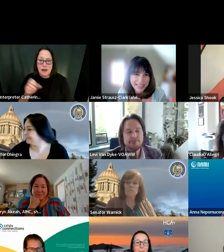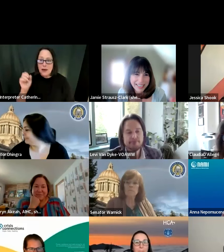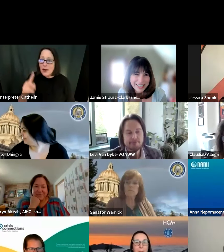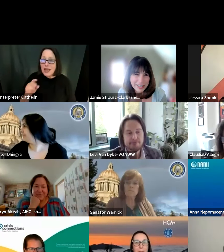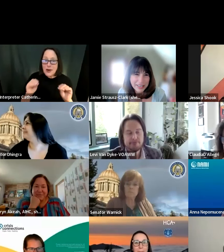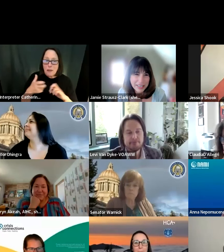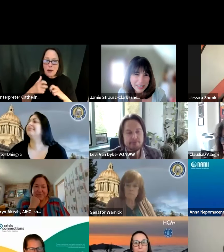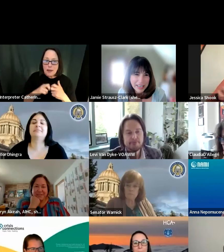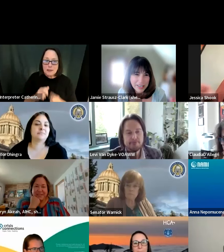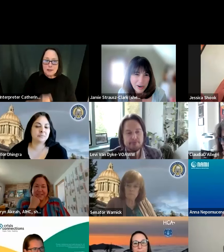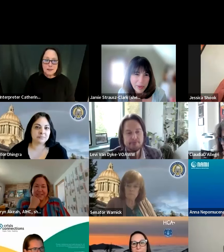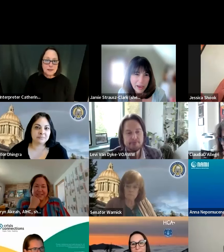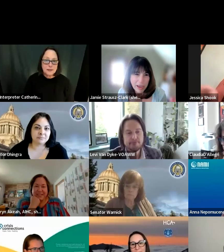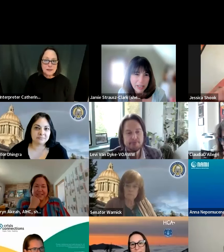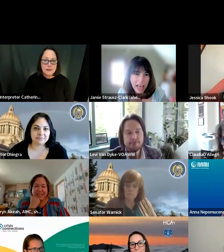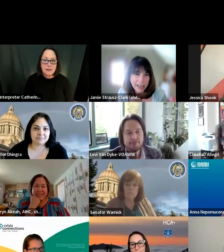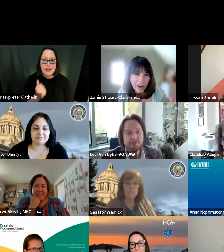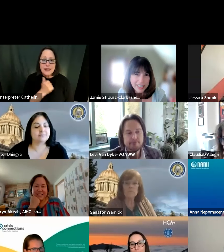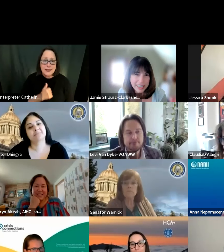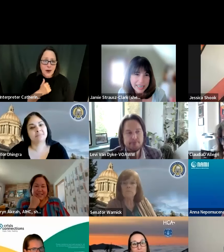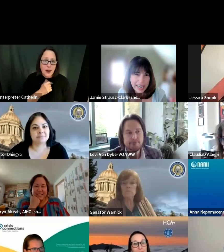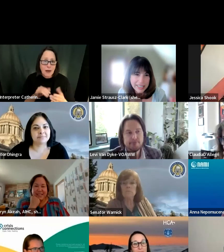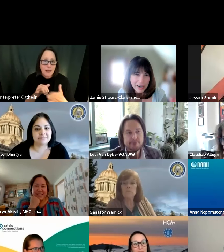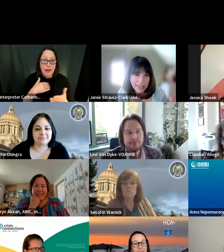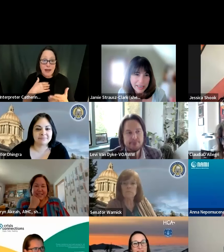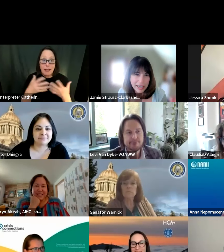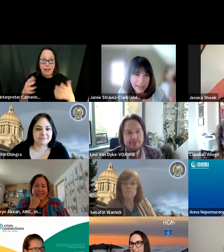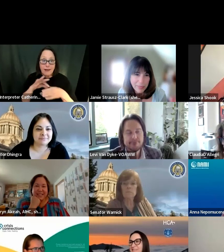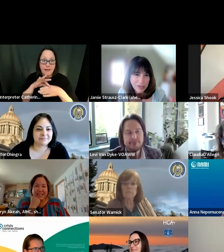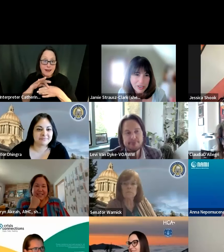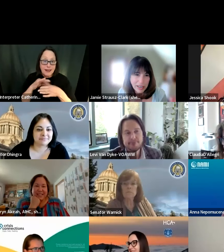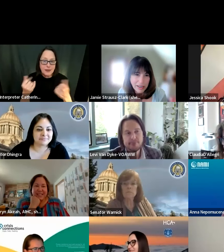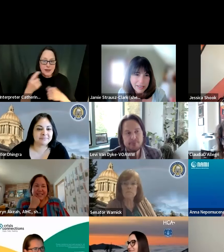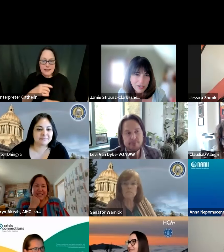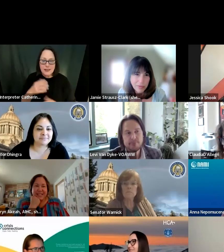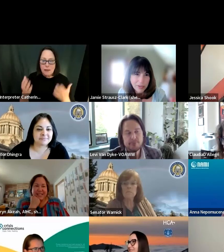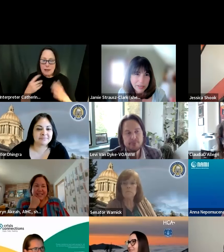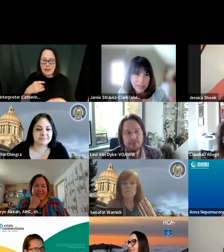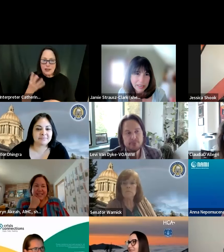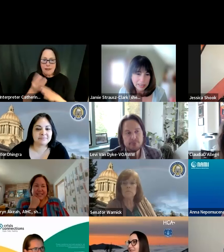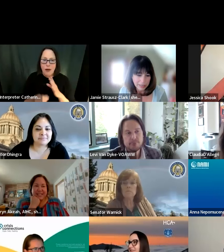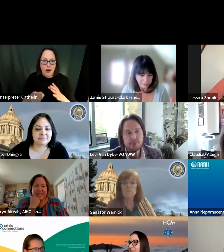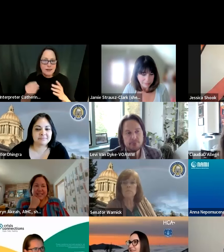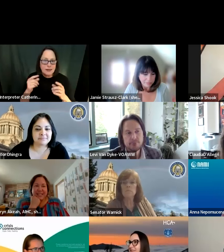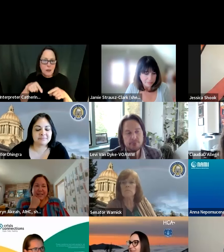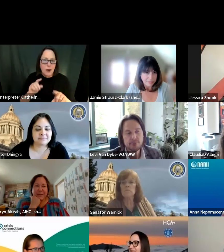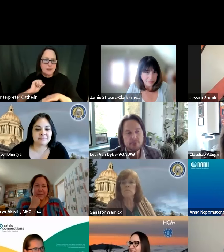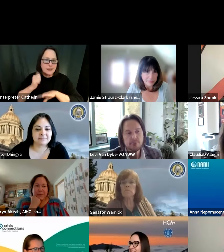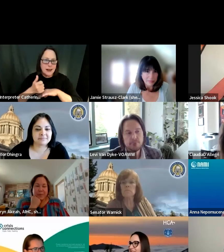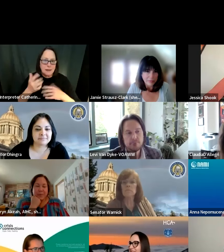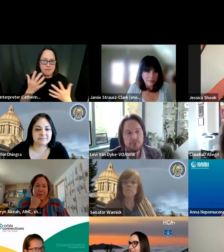problem. Sorry about that. We have a lot of content today, so I think it might have just gotten lost in the shuffle.